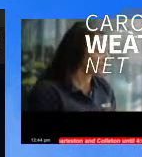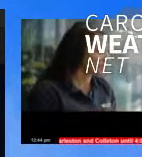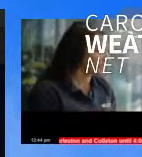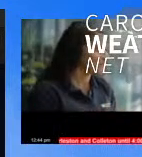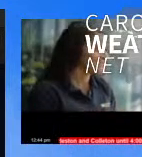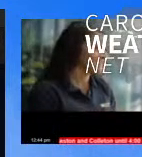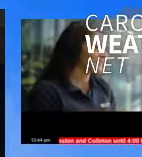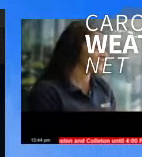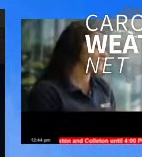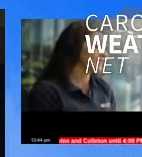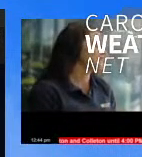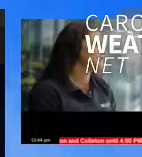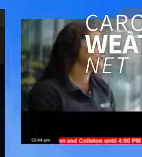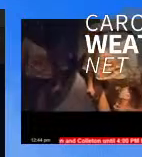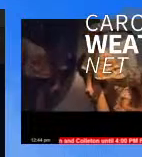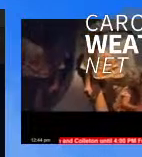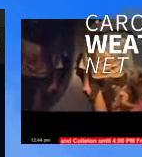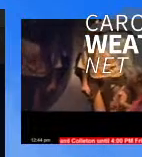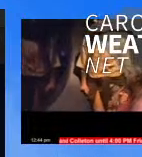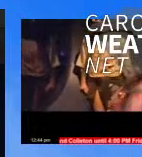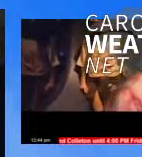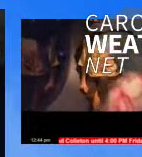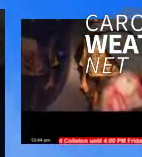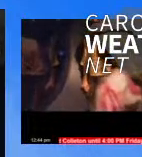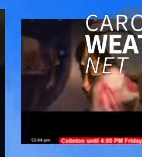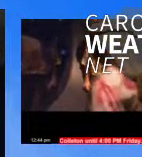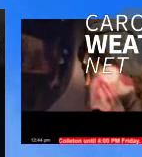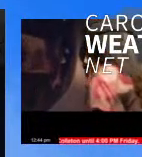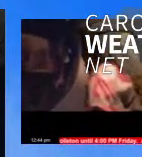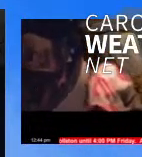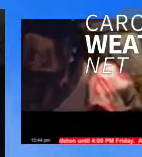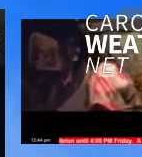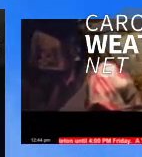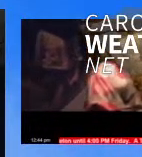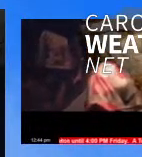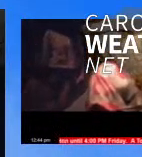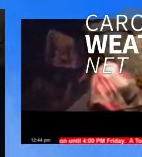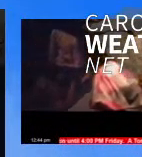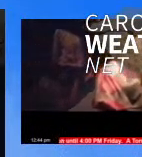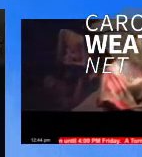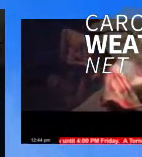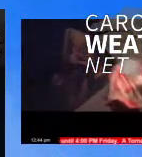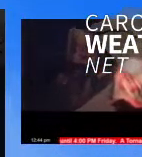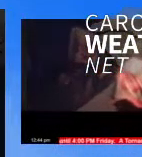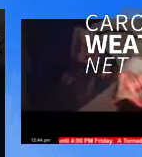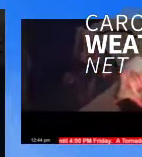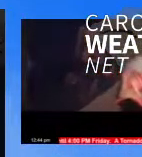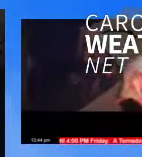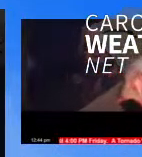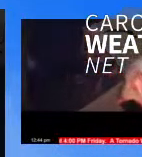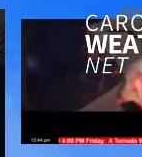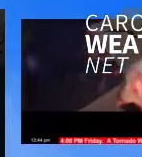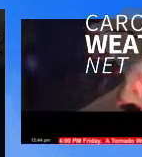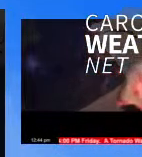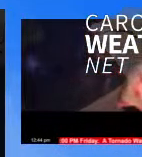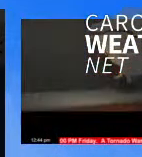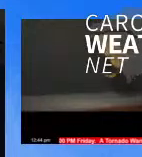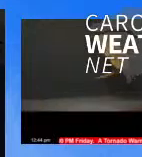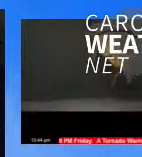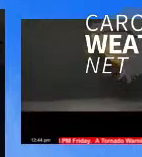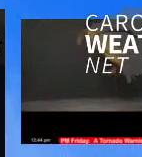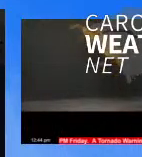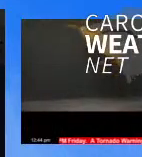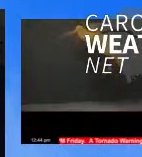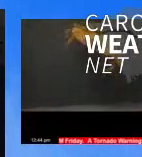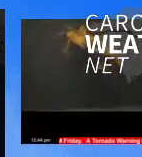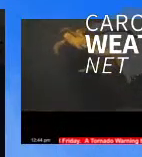visible funnel. These are going to be very rain wrapped and will happen pretty quickly. So you're most likely not